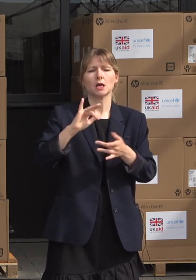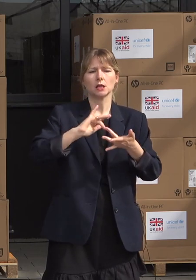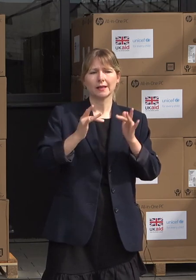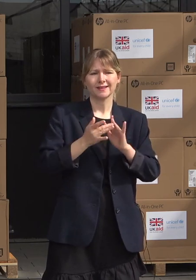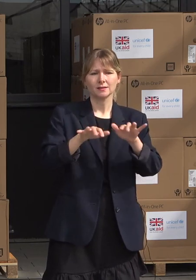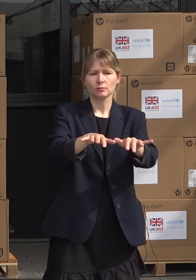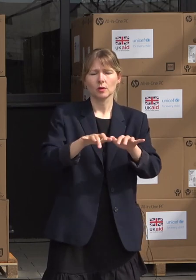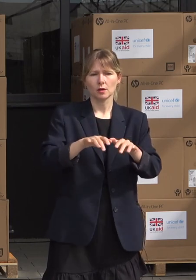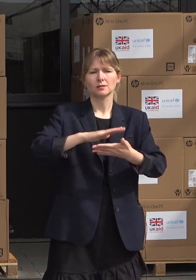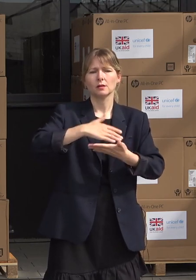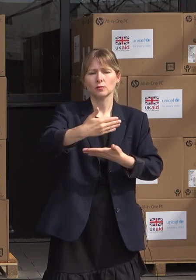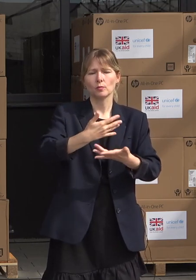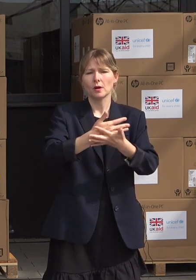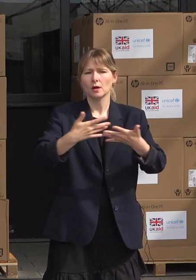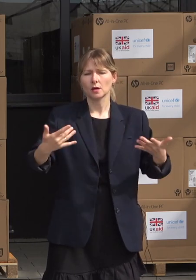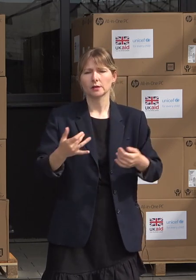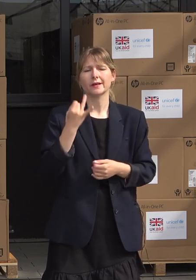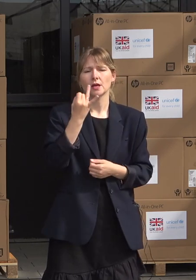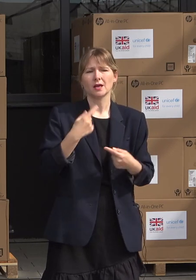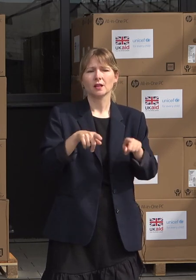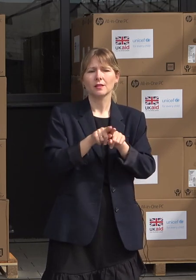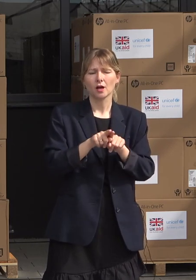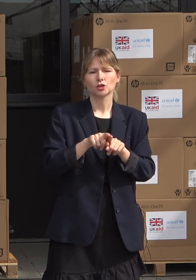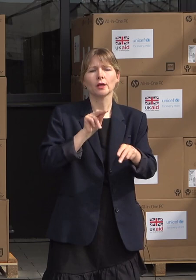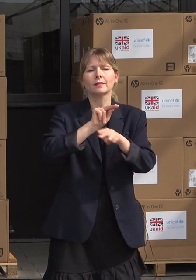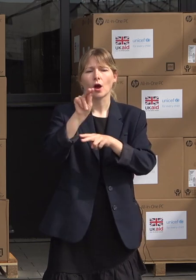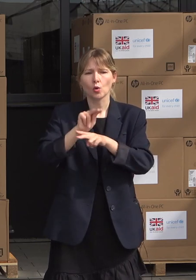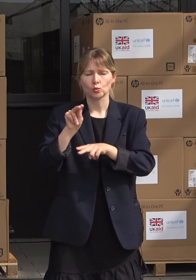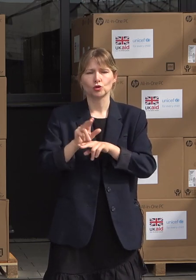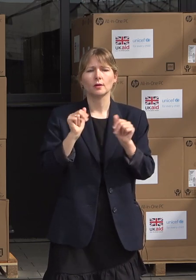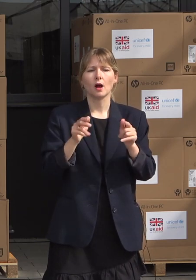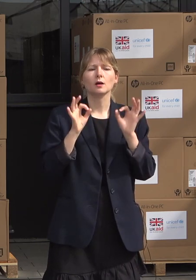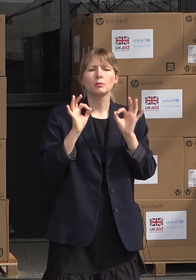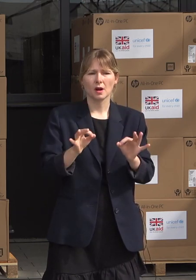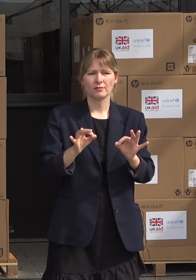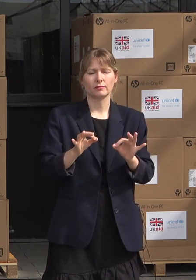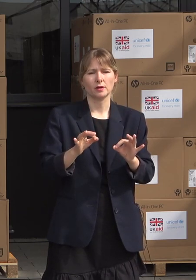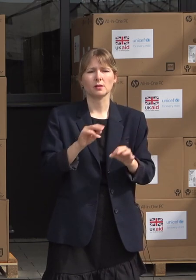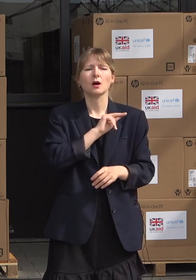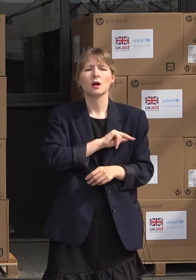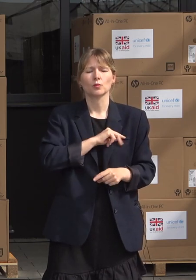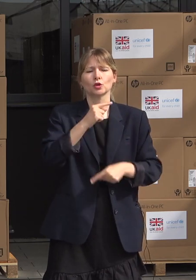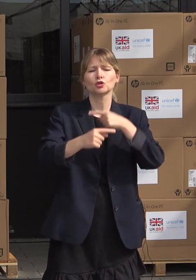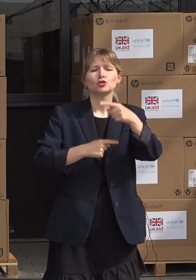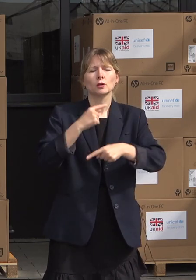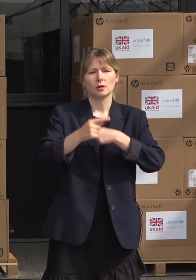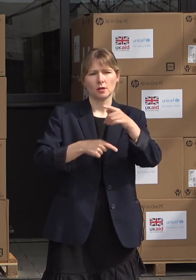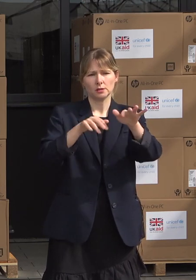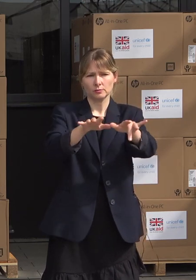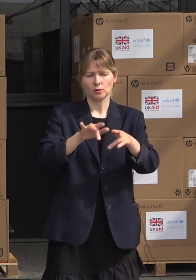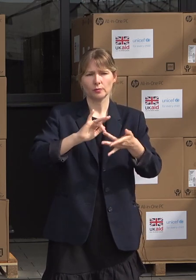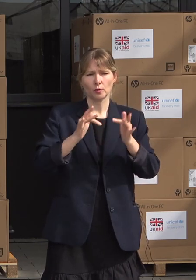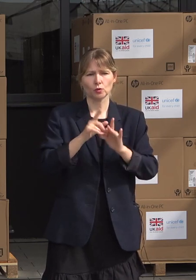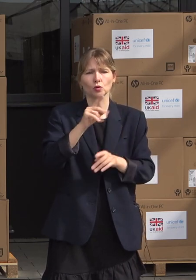necessary for the first și pentru digitalizarea serviciilor care vor îmbunătăți procesul nostru de